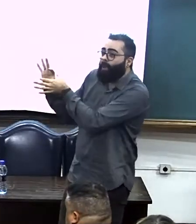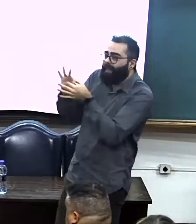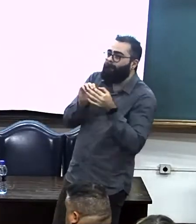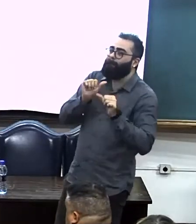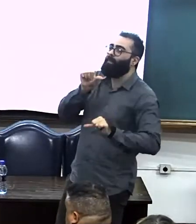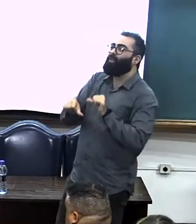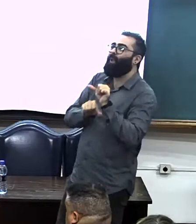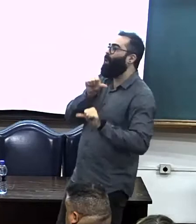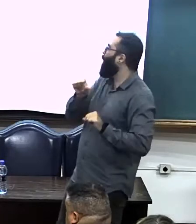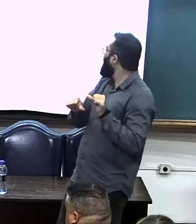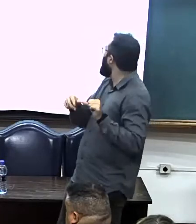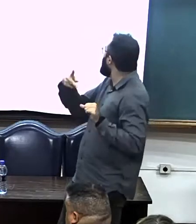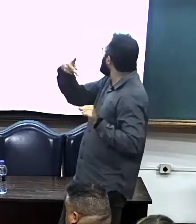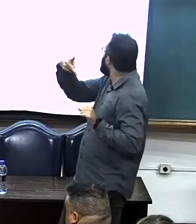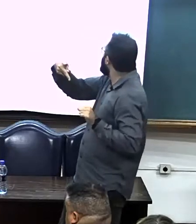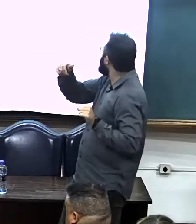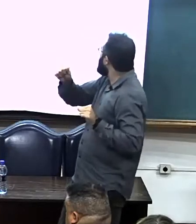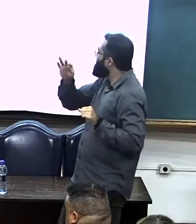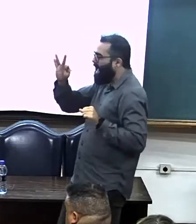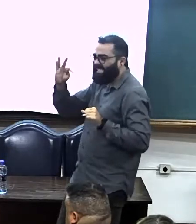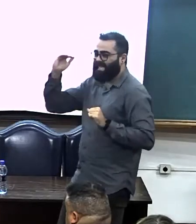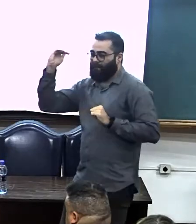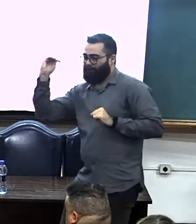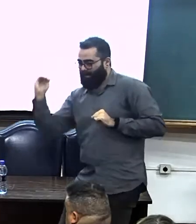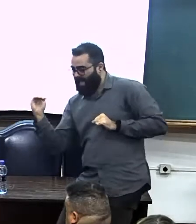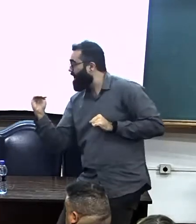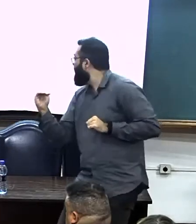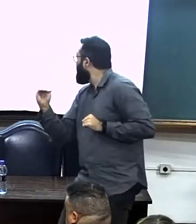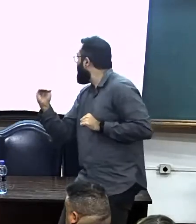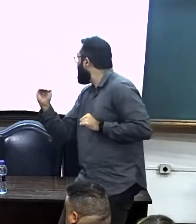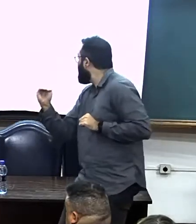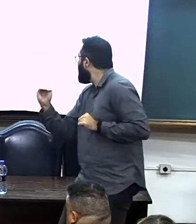pattern, and down here it's the same metrical structure.